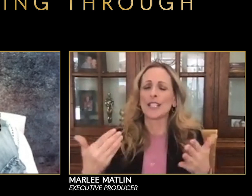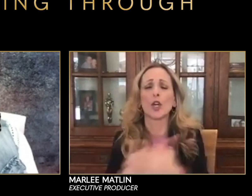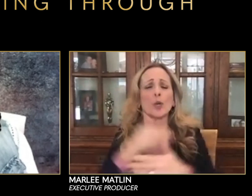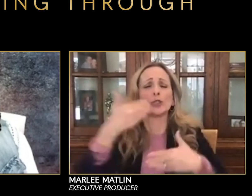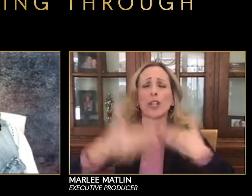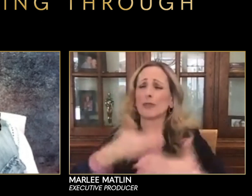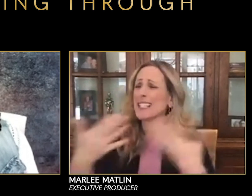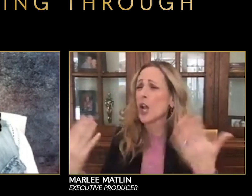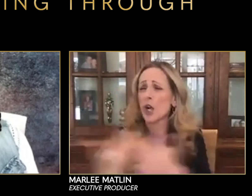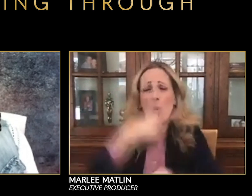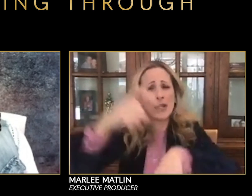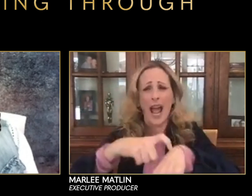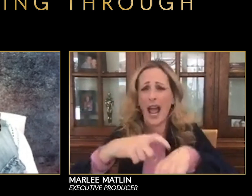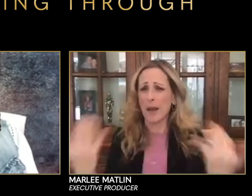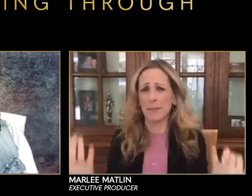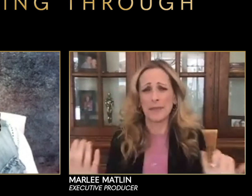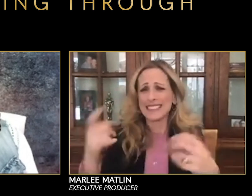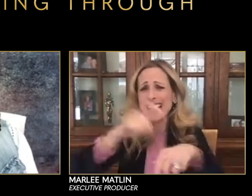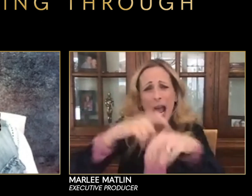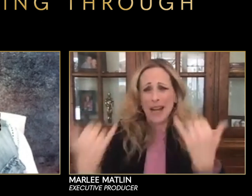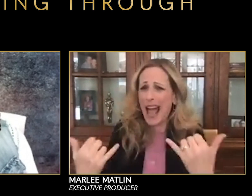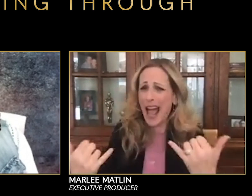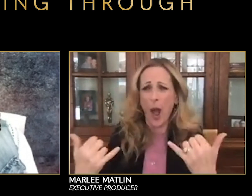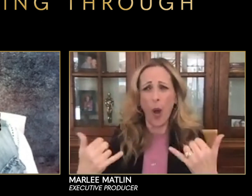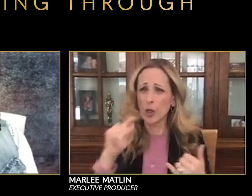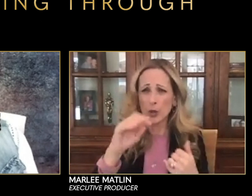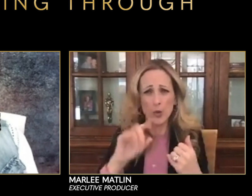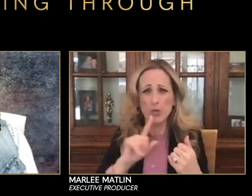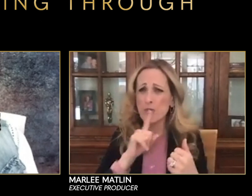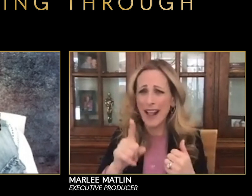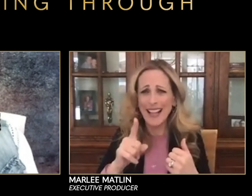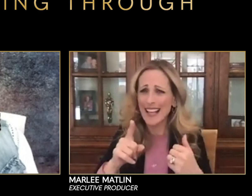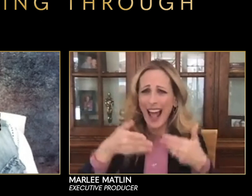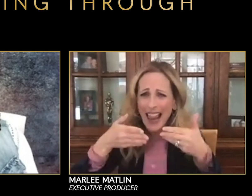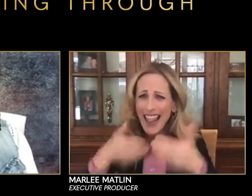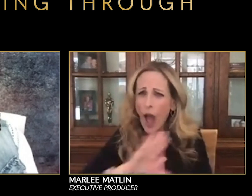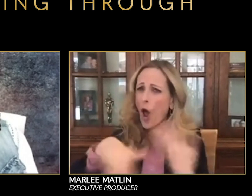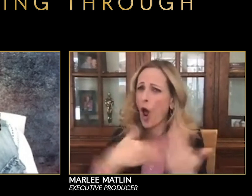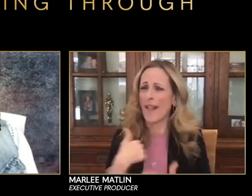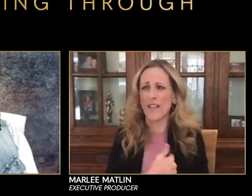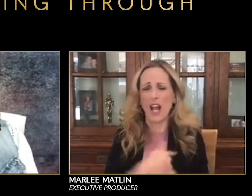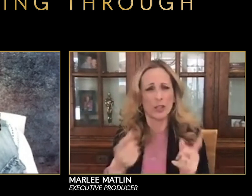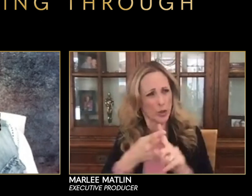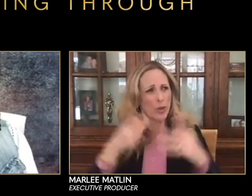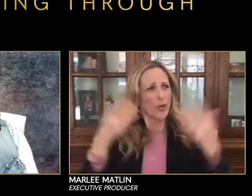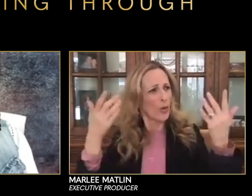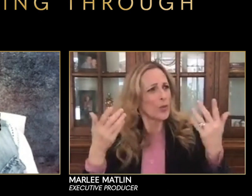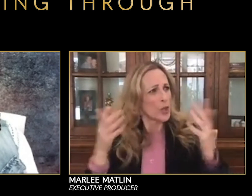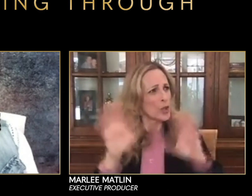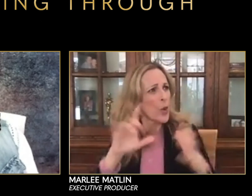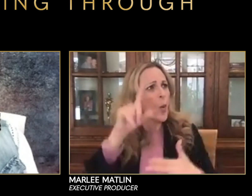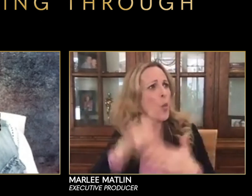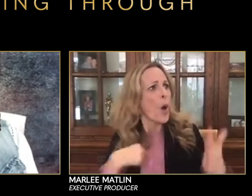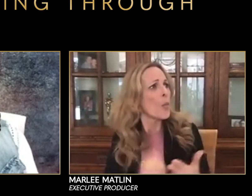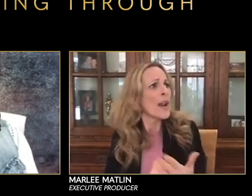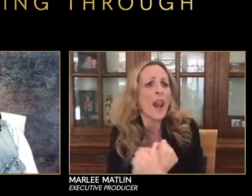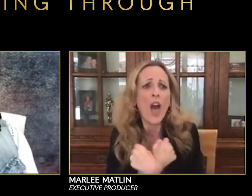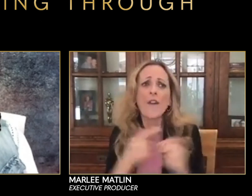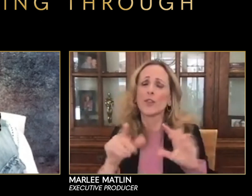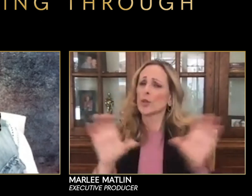outside the box. And it's a new generation. We're in new times. Times now are, it's really time to let